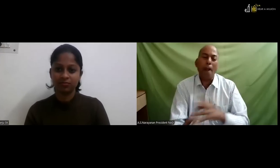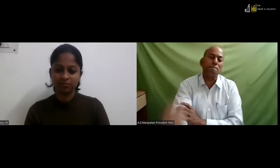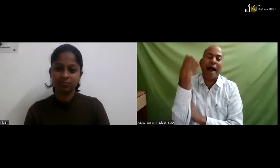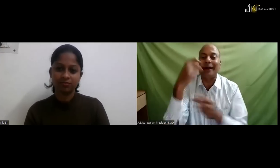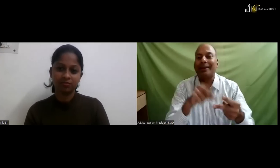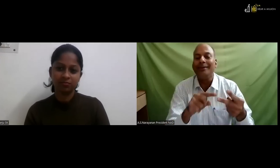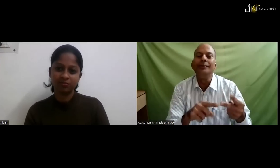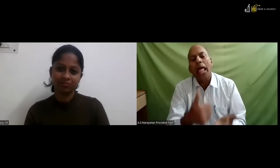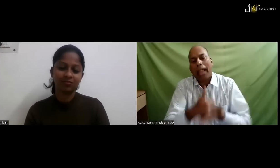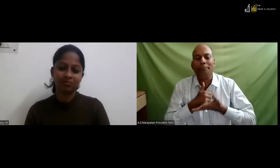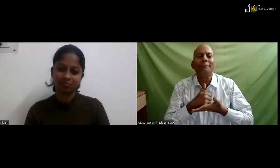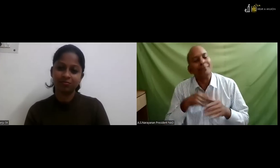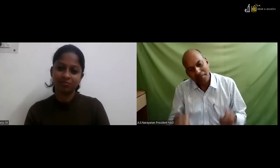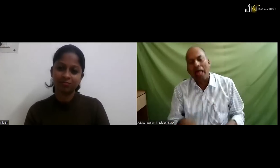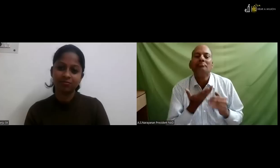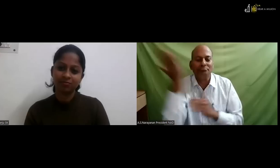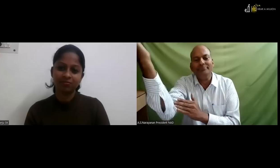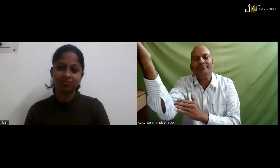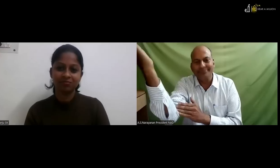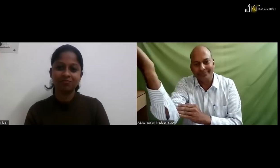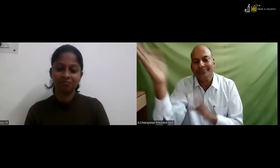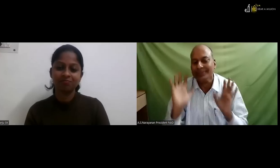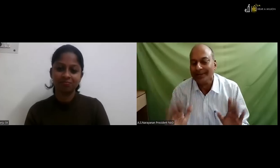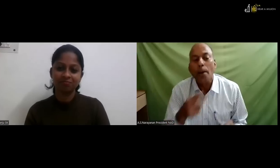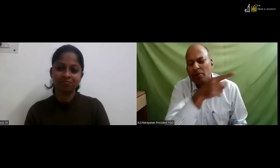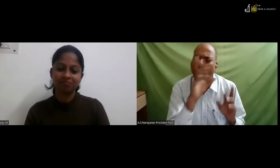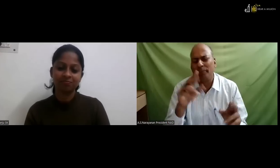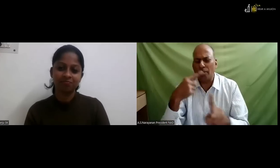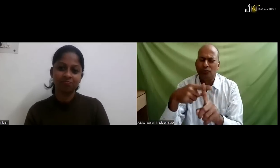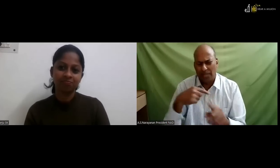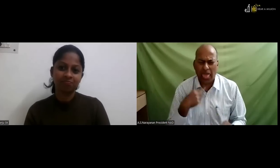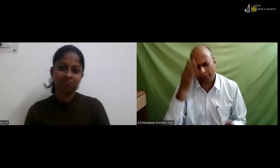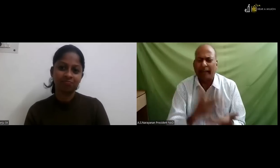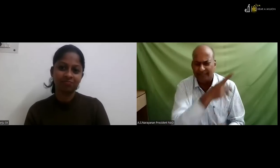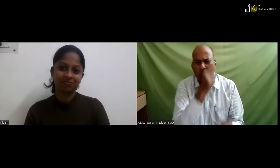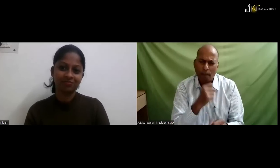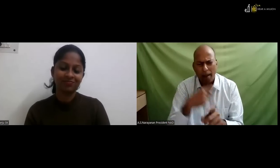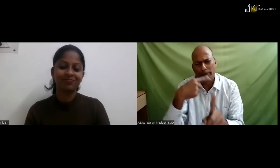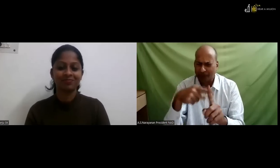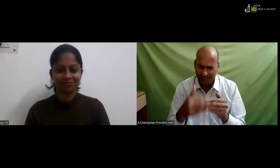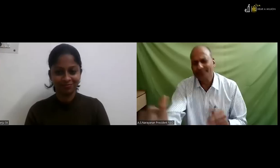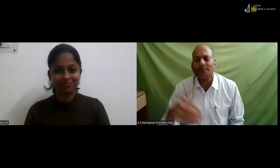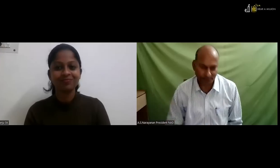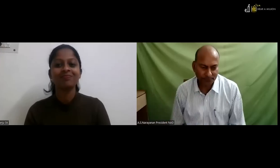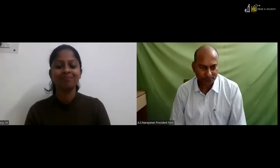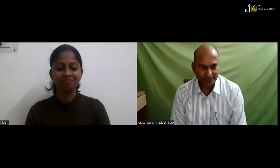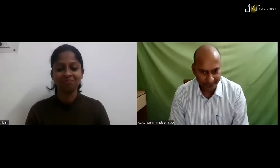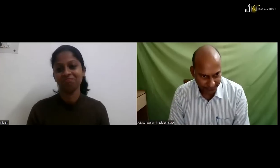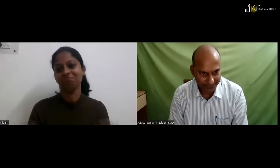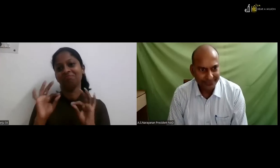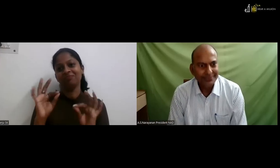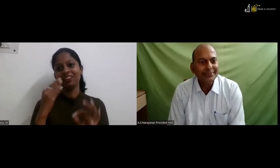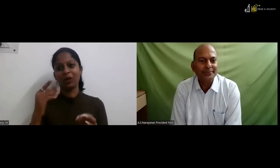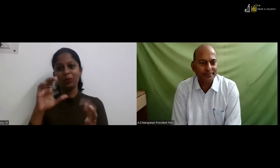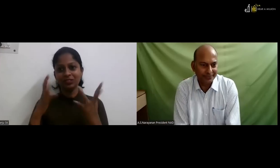can just deny us, that no one can just oppress us. So this is how they said that yes, we